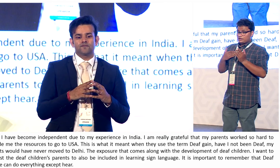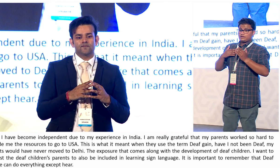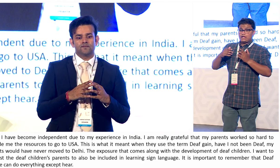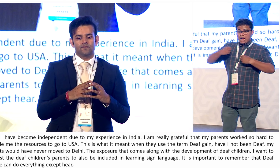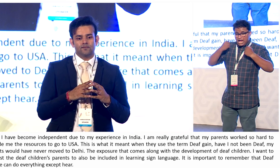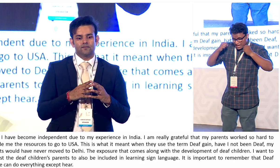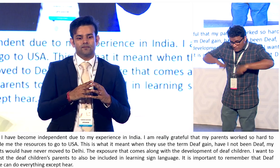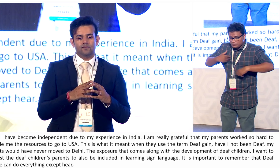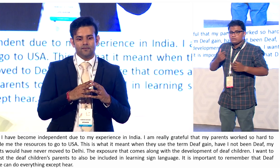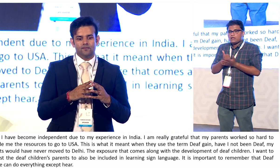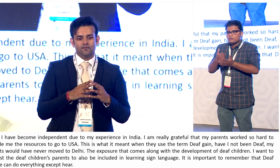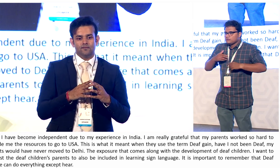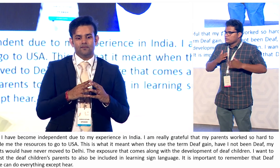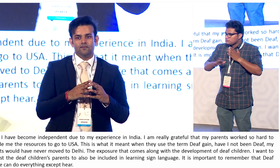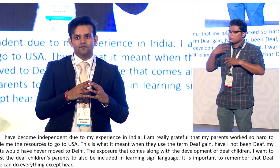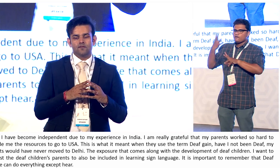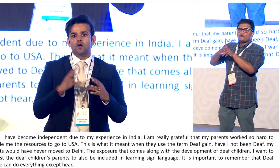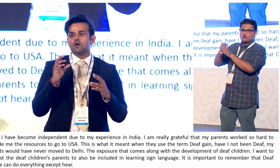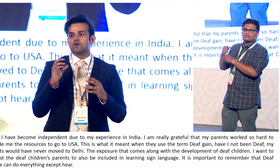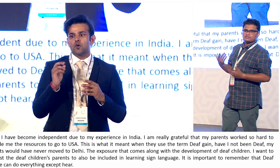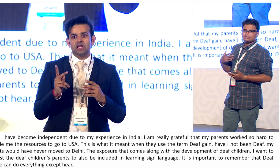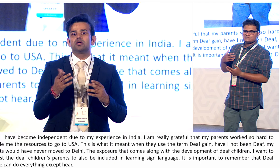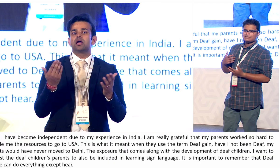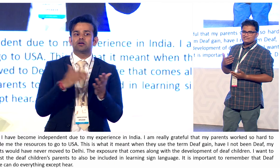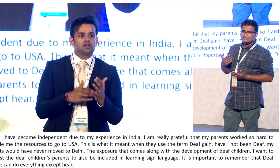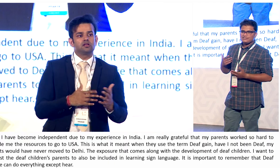going in that project for 4 years and